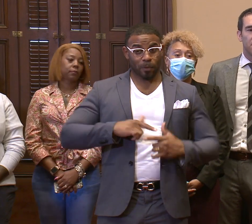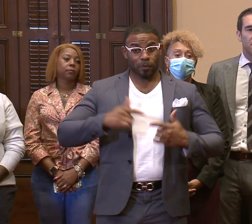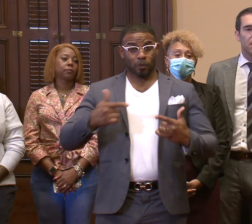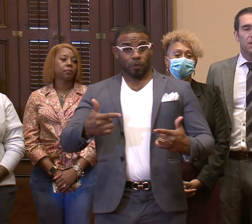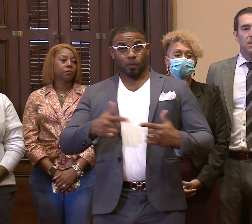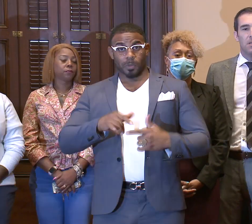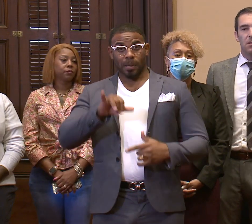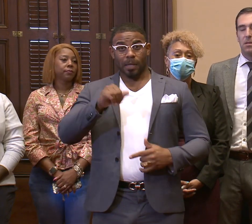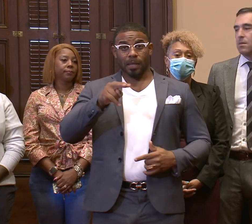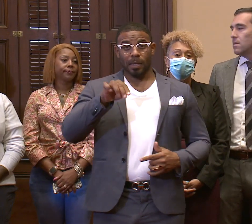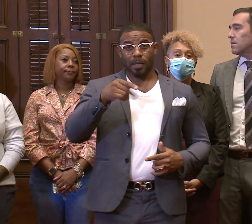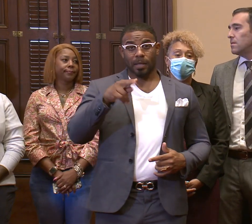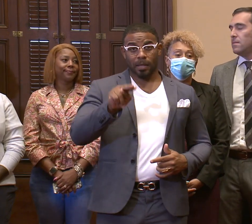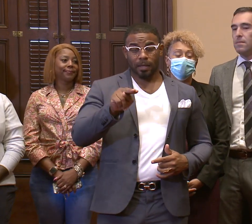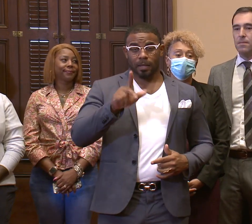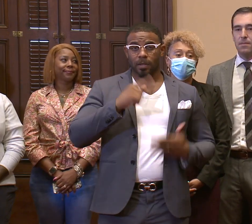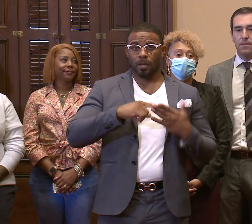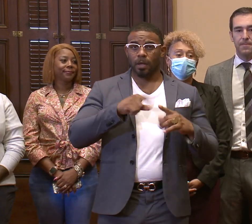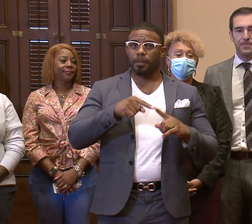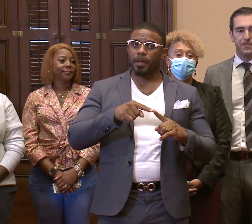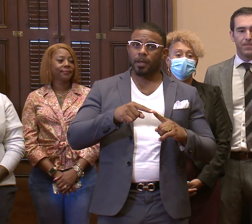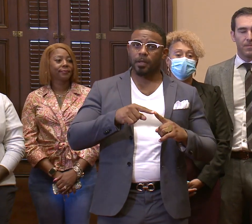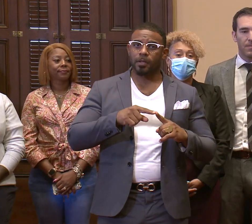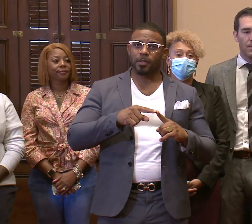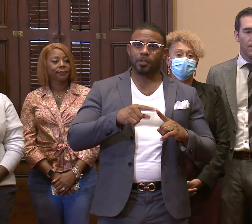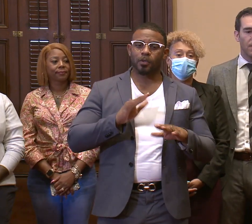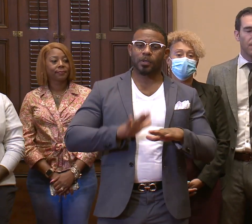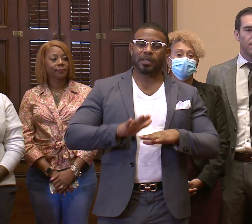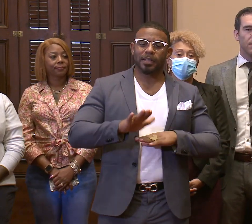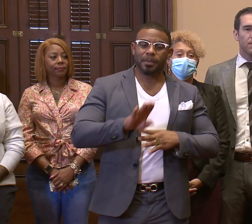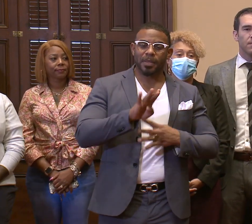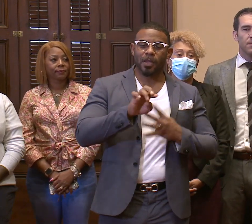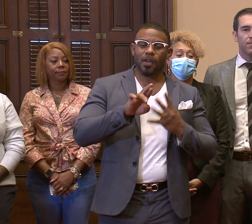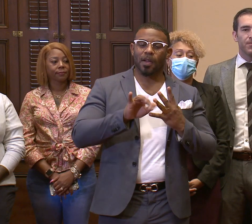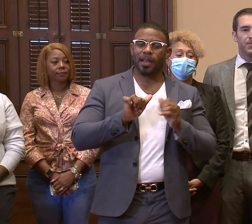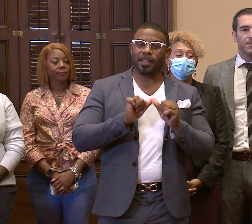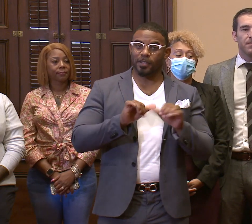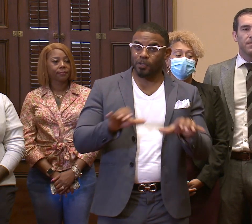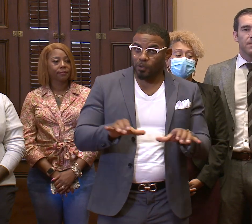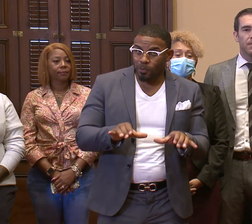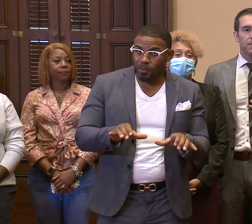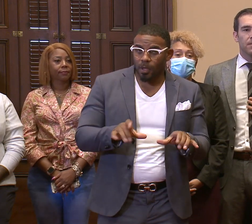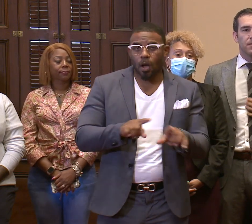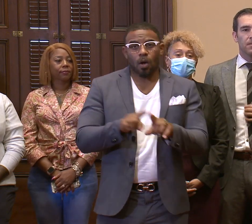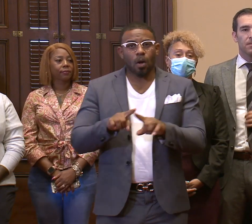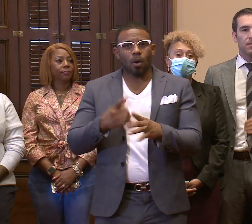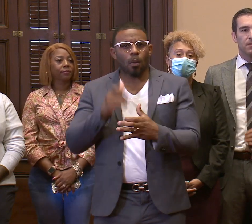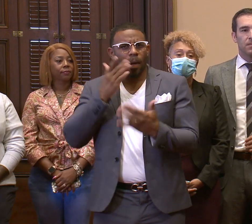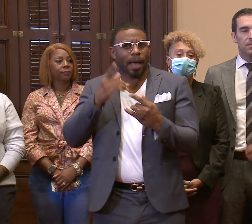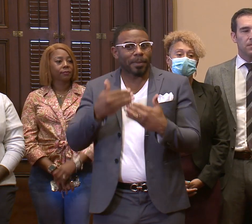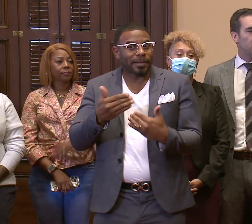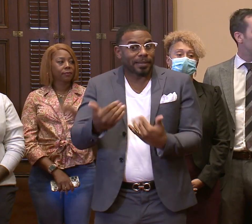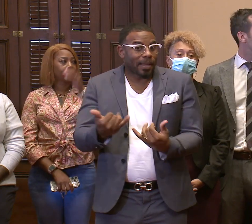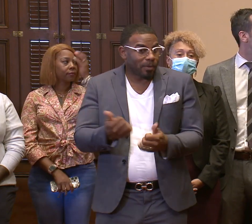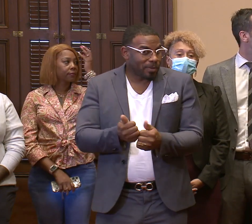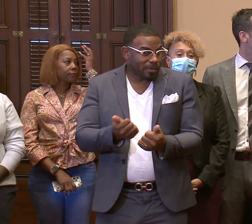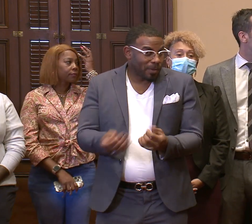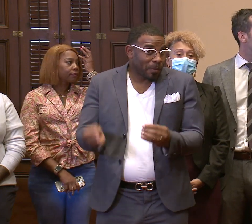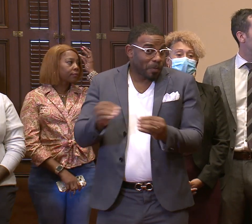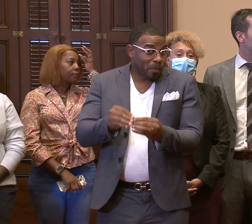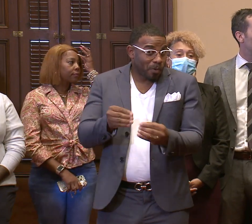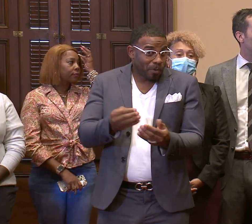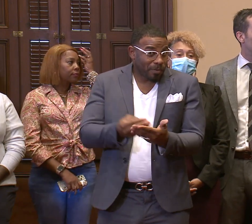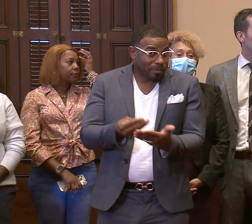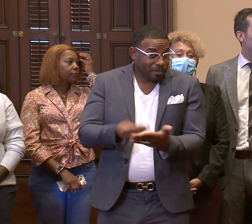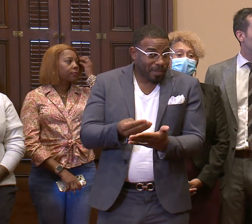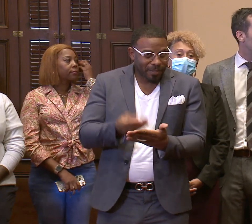over to Johnathan, who will talk about the great stuff that BCRI continuously does, but also what will happen now with even